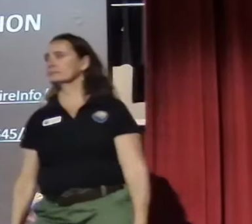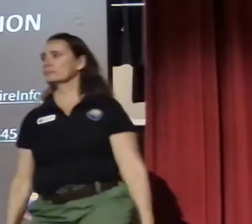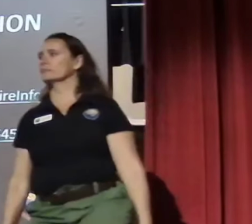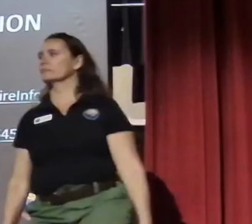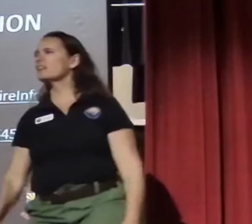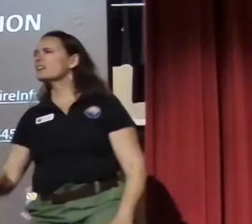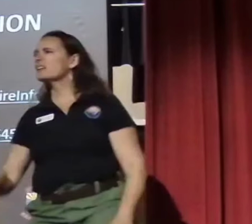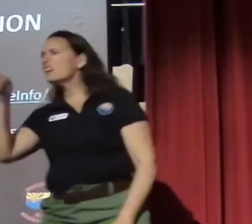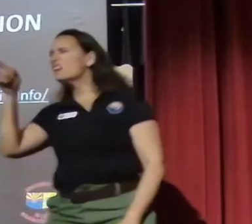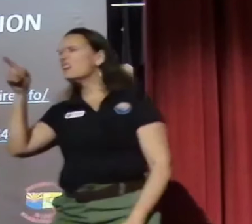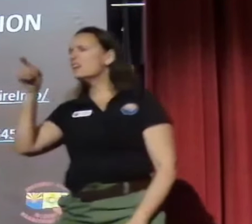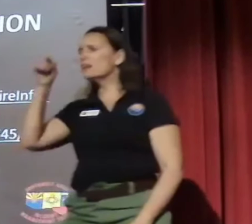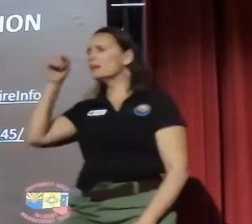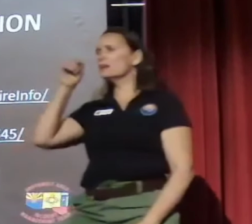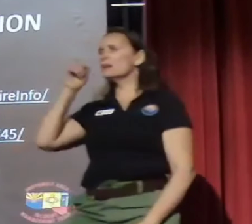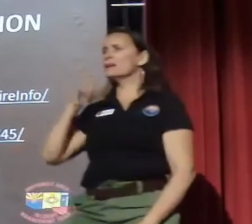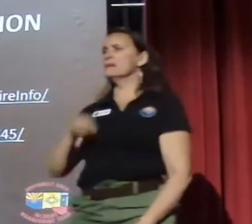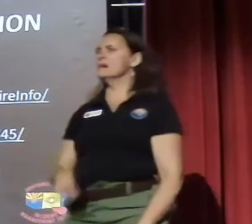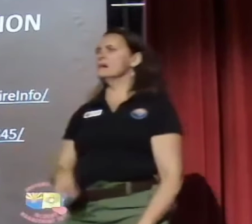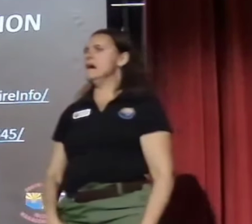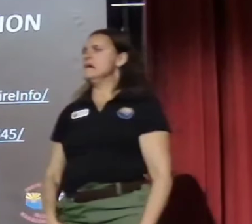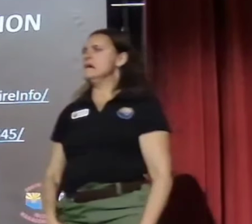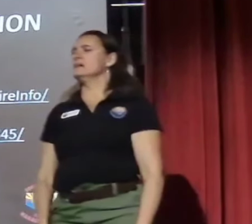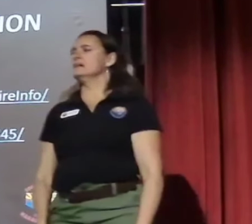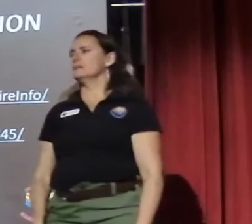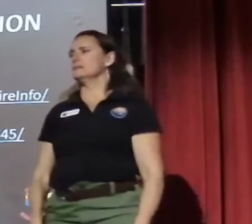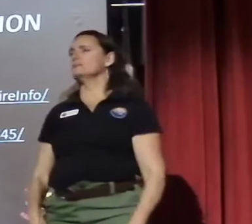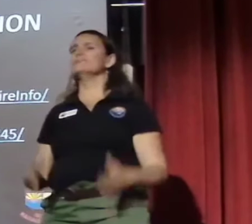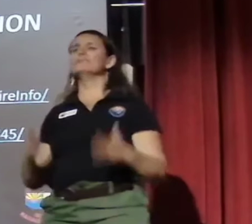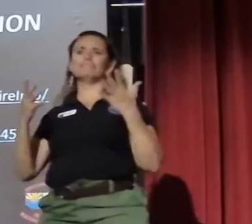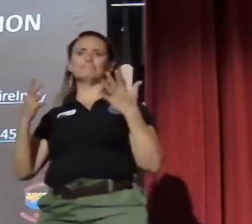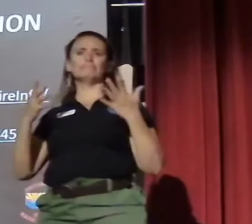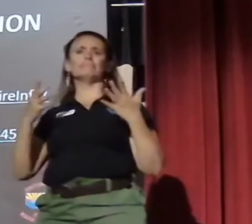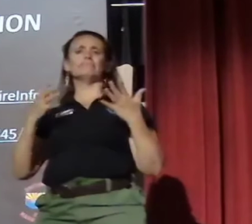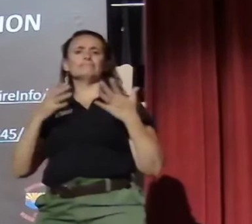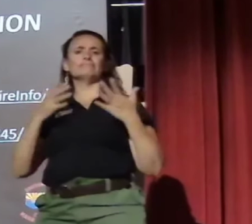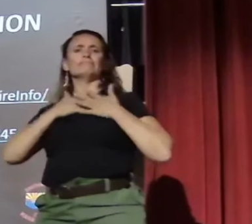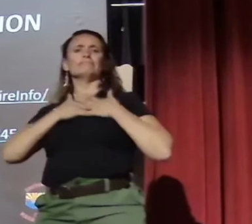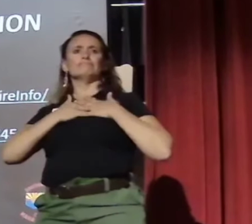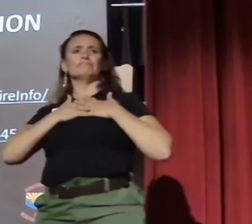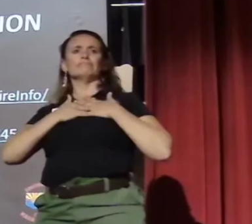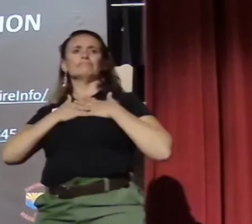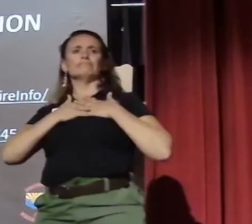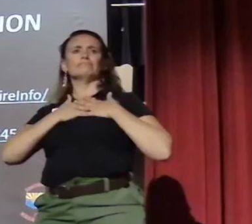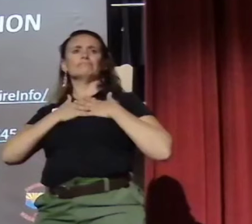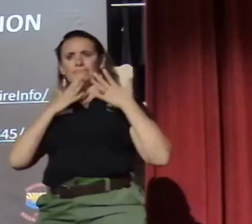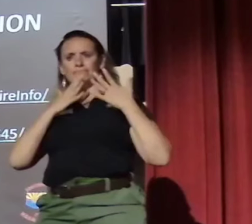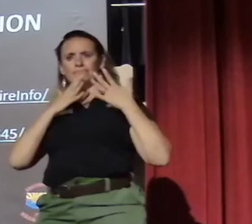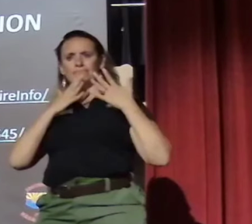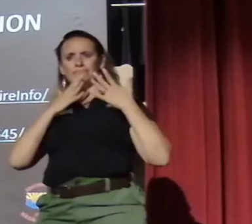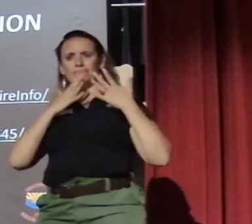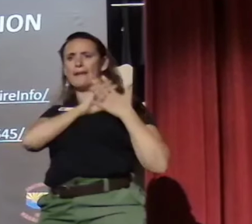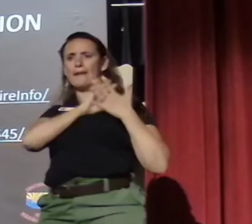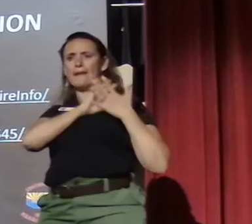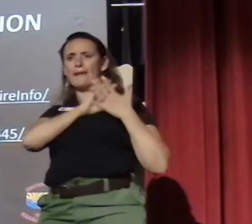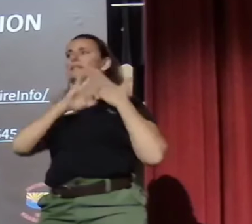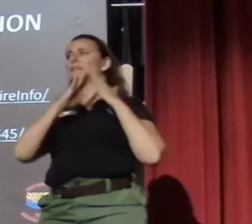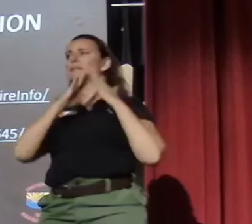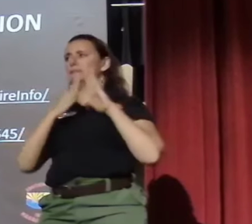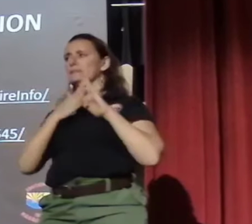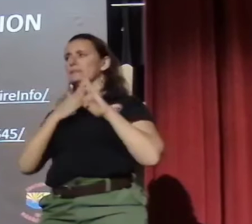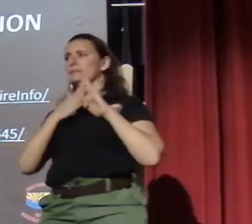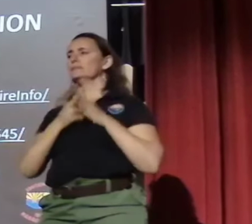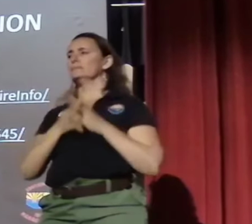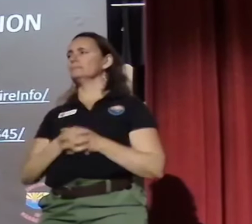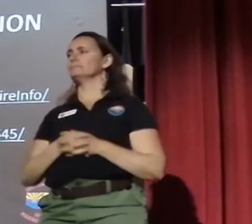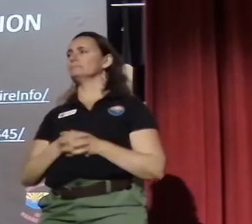I want to echo the heartfelt feelings towards your staff and to the community here, the people,